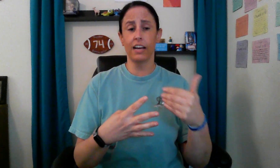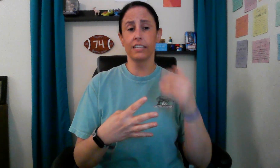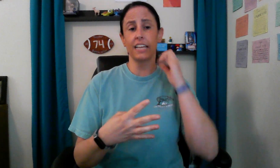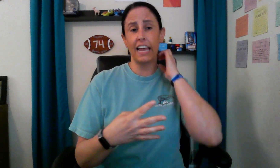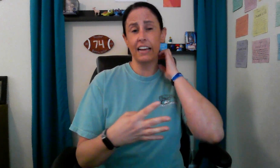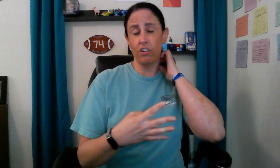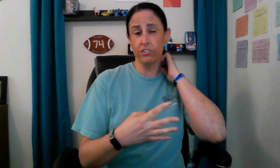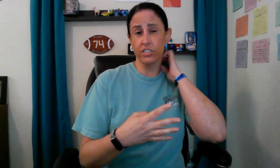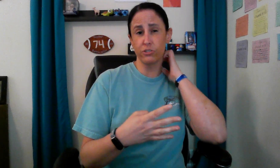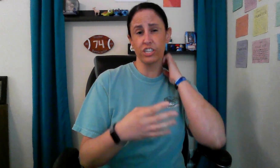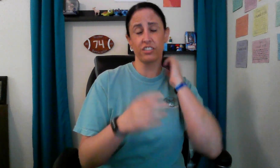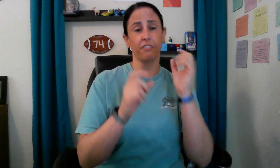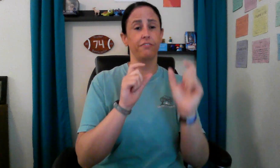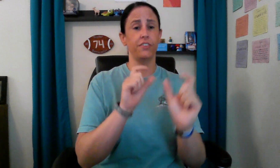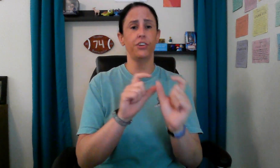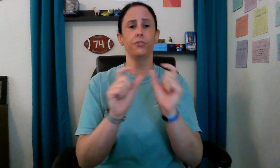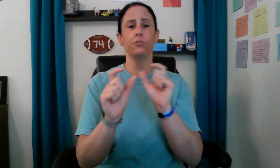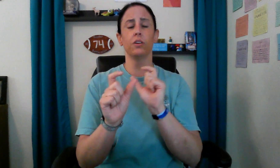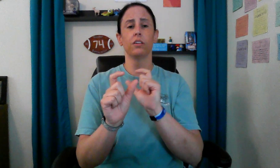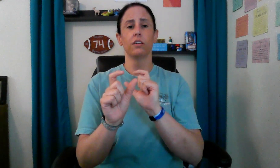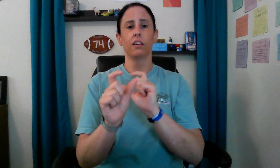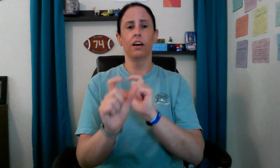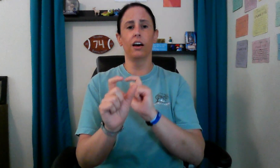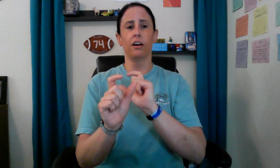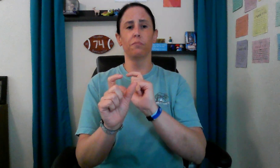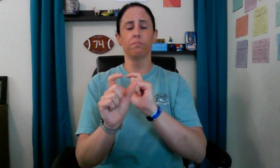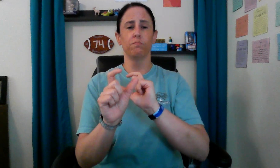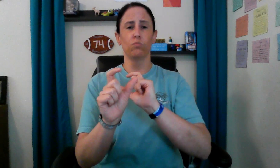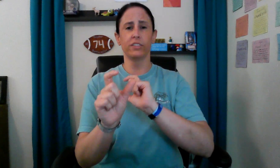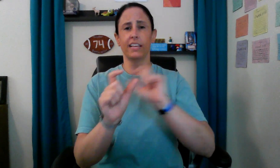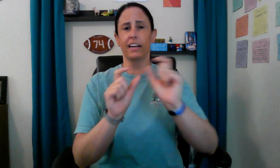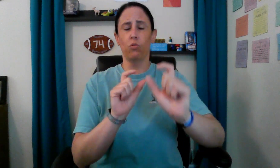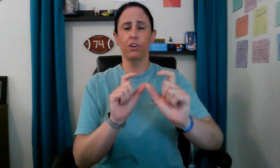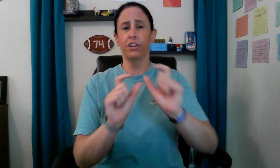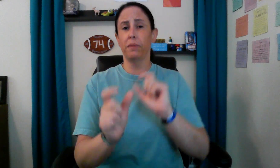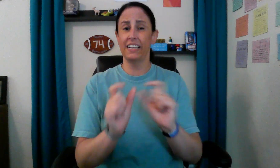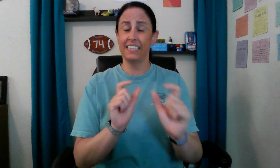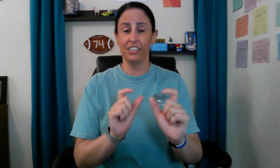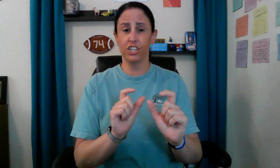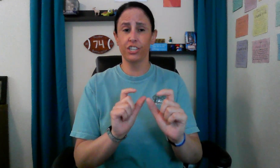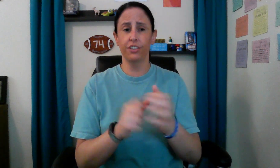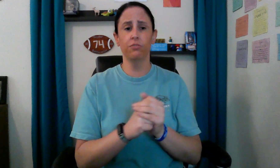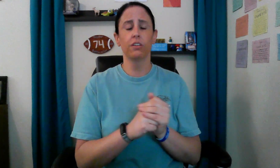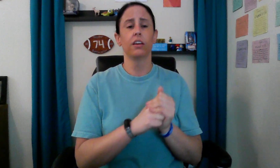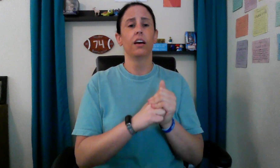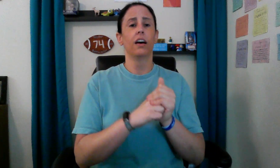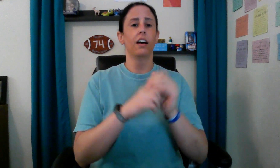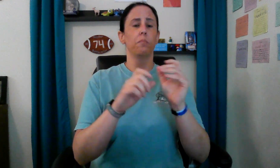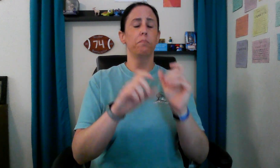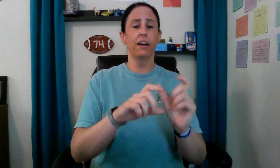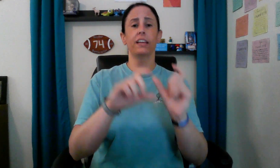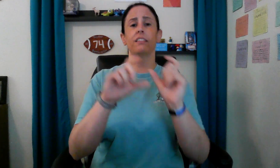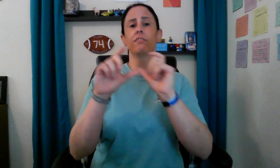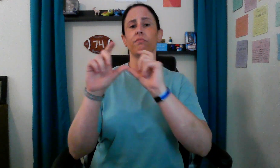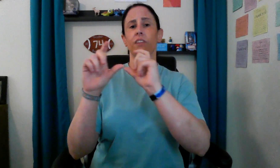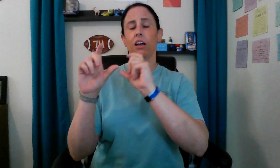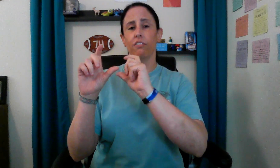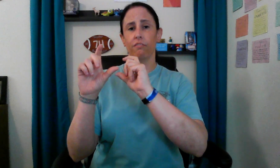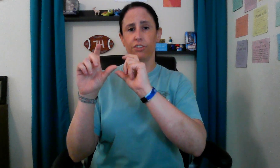signs and also just a few ones that I want you to pay attention to. But you